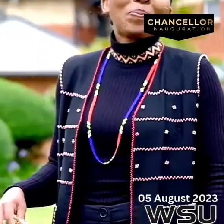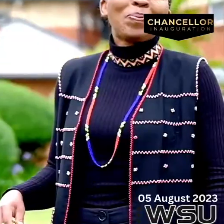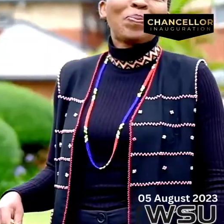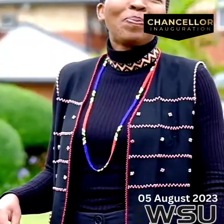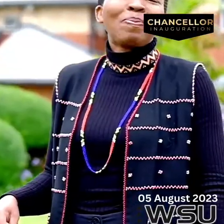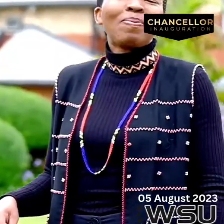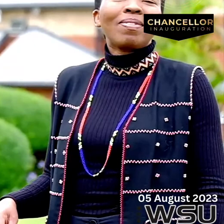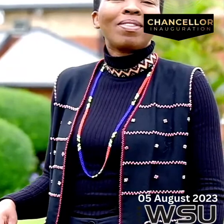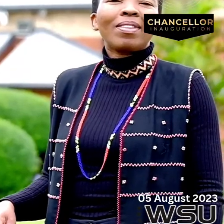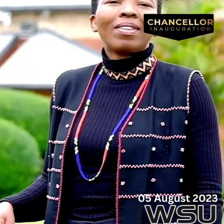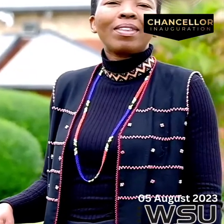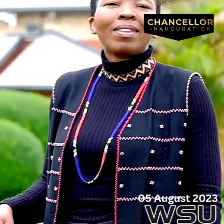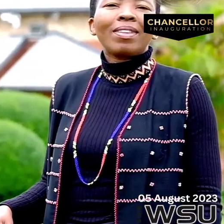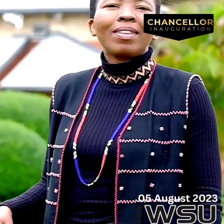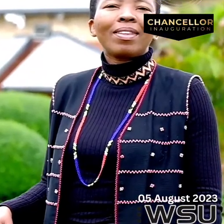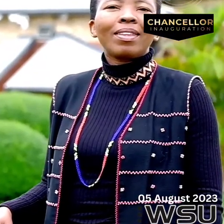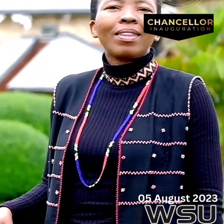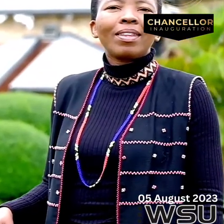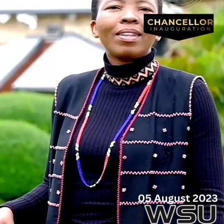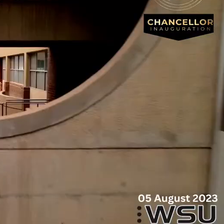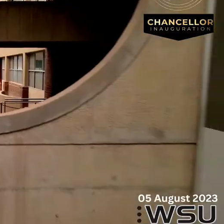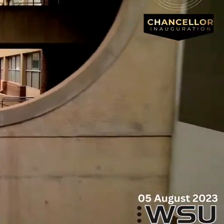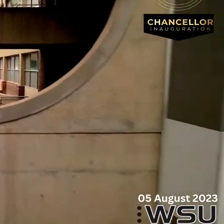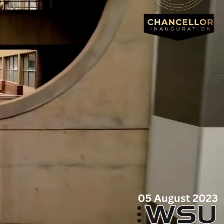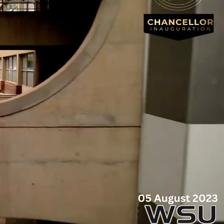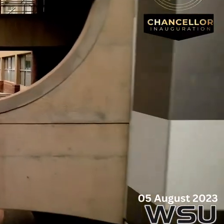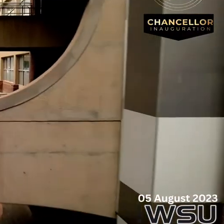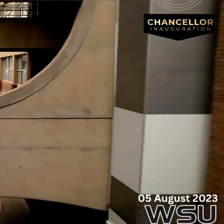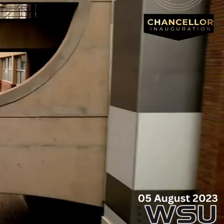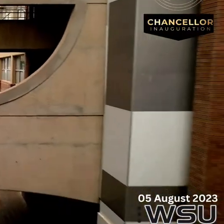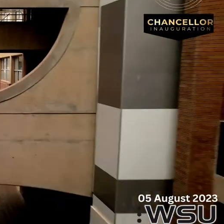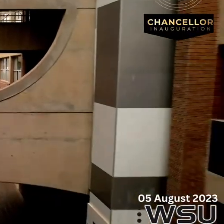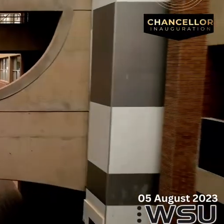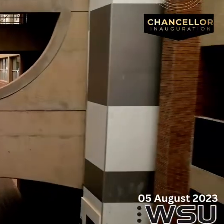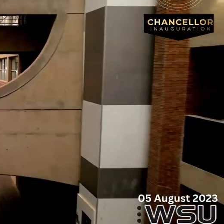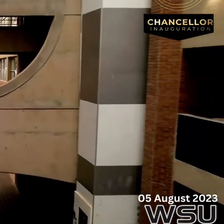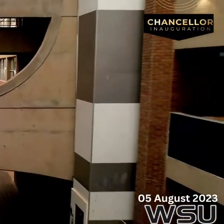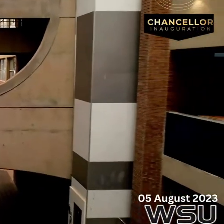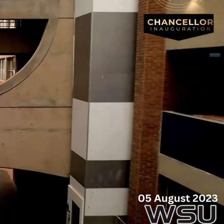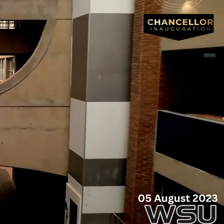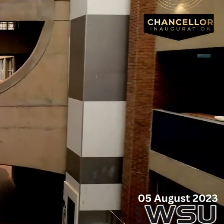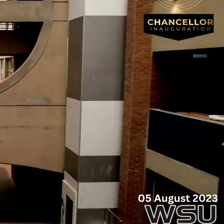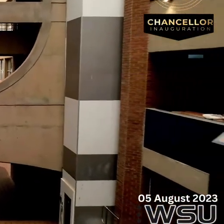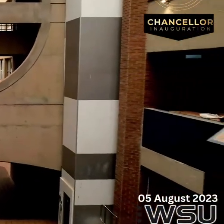Foundation for constantly producing high quality research outputs.